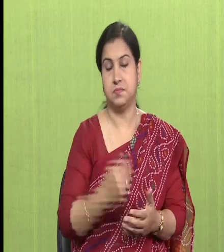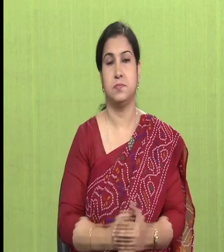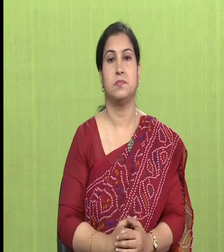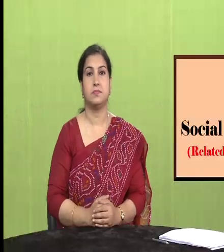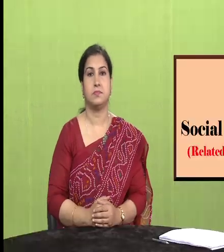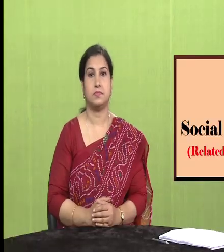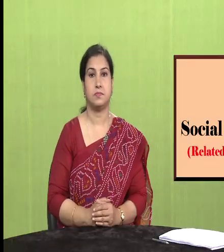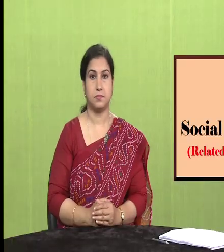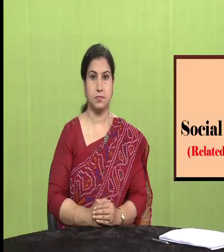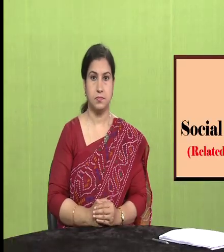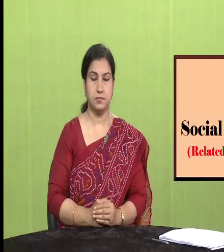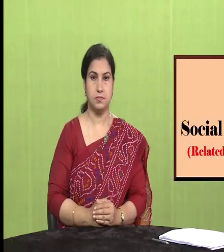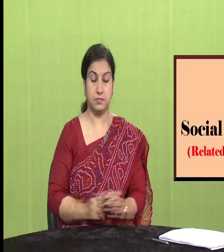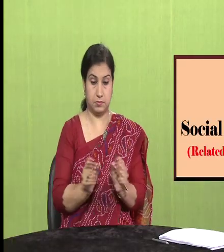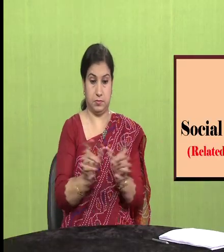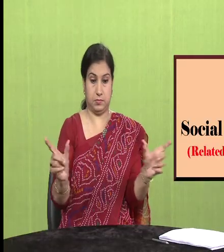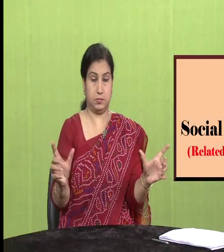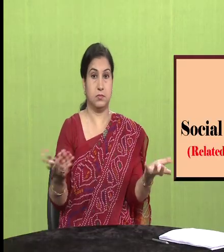Social science is related to the society.